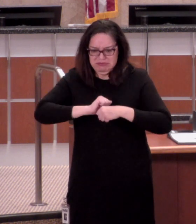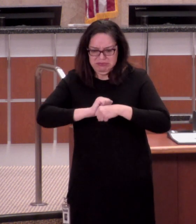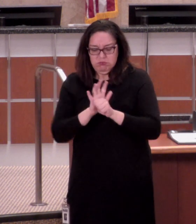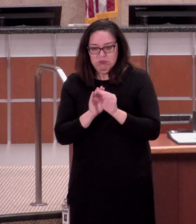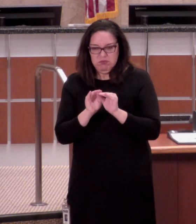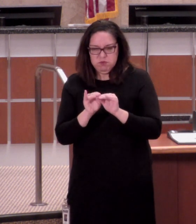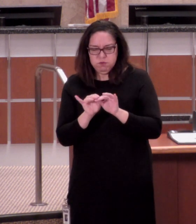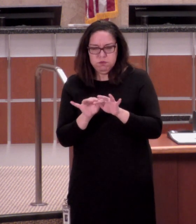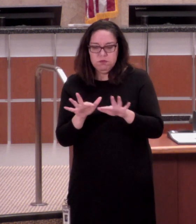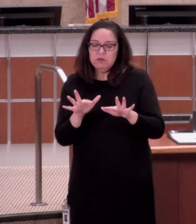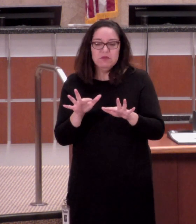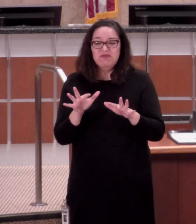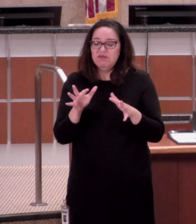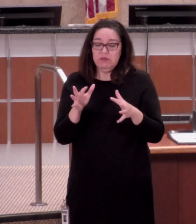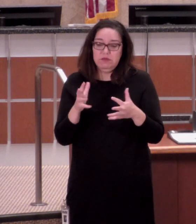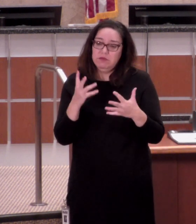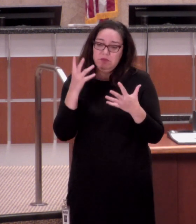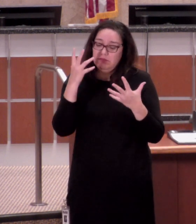and it's not pretty.